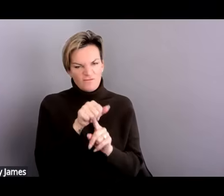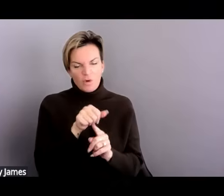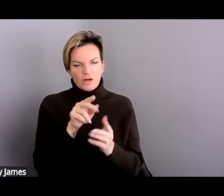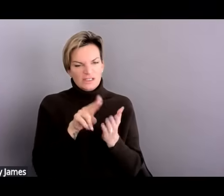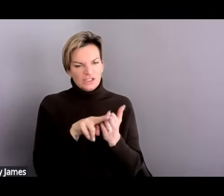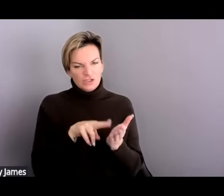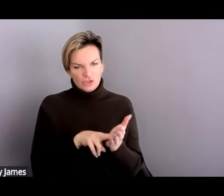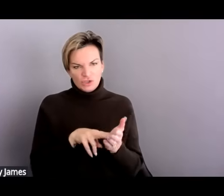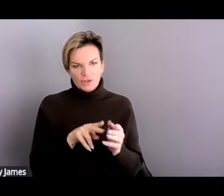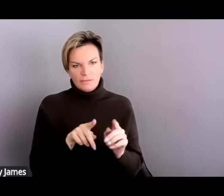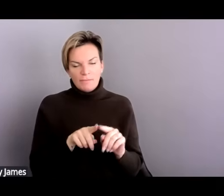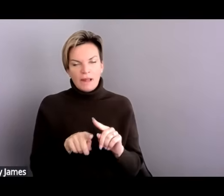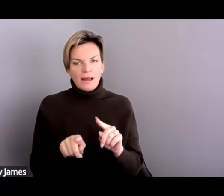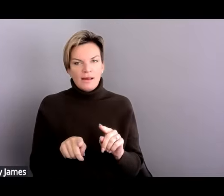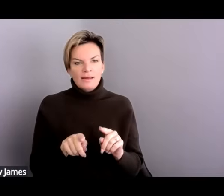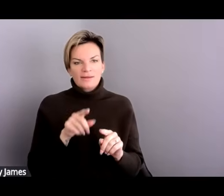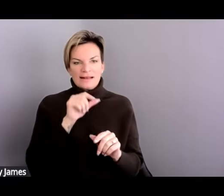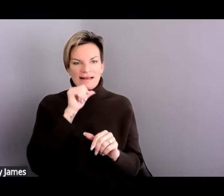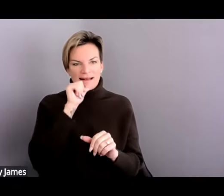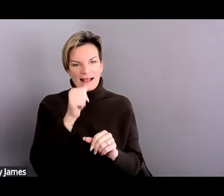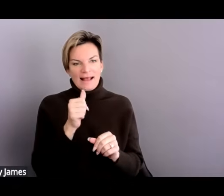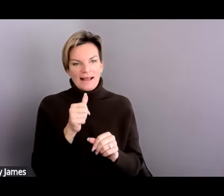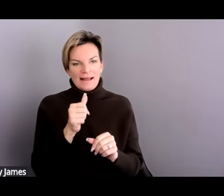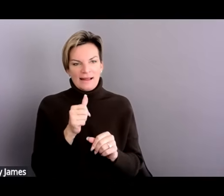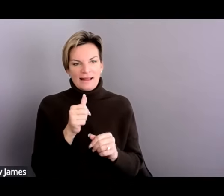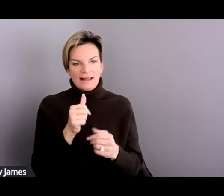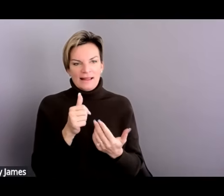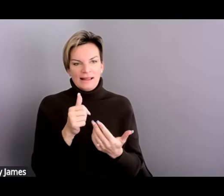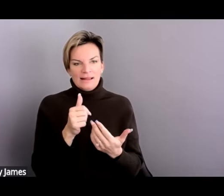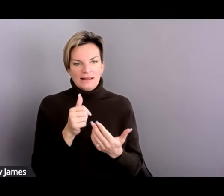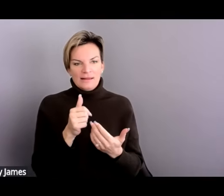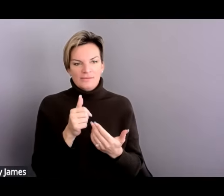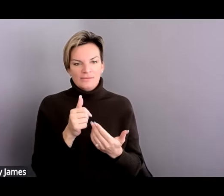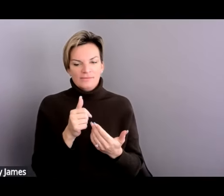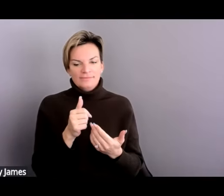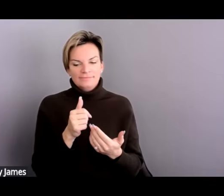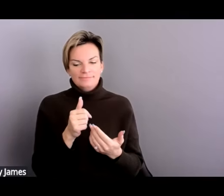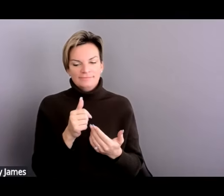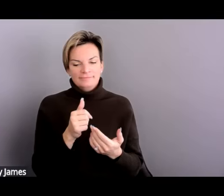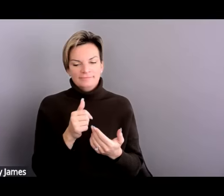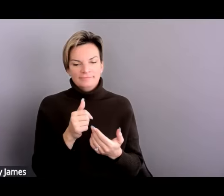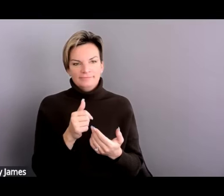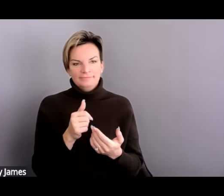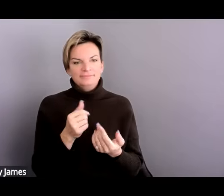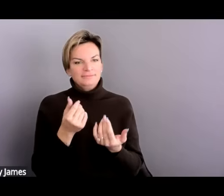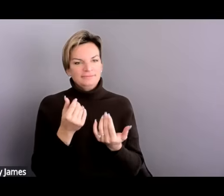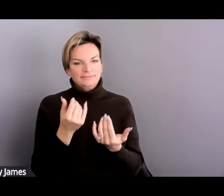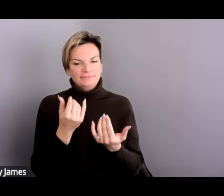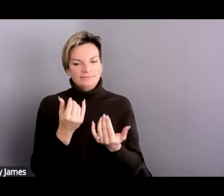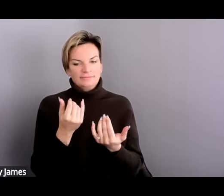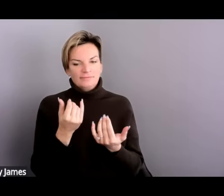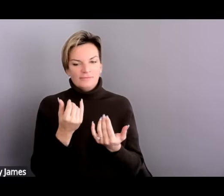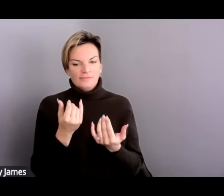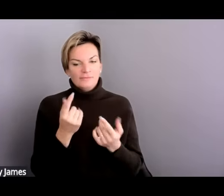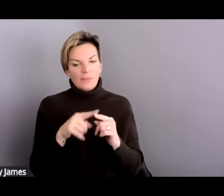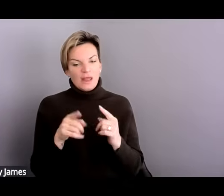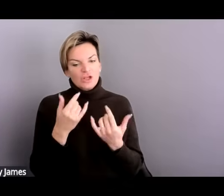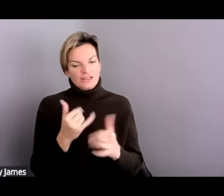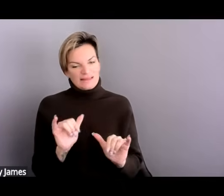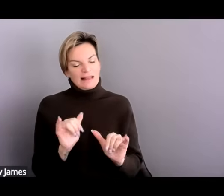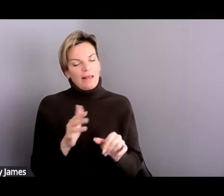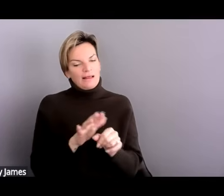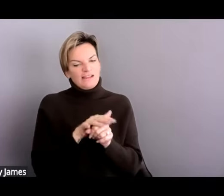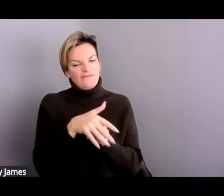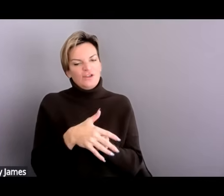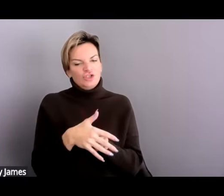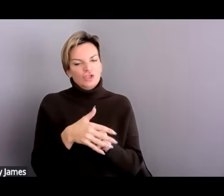not sufficient. There are not, there's still a sufficient number of valid